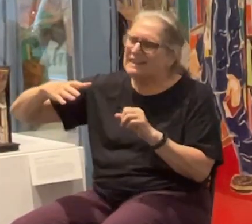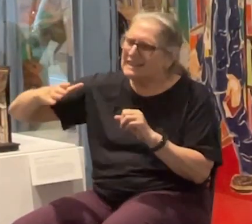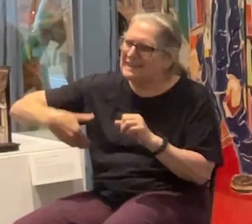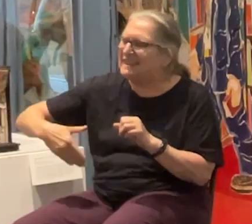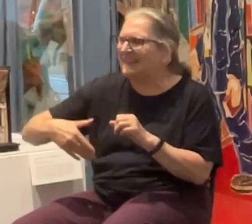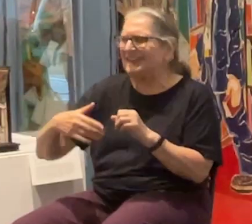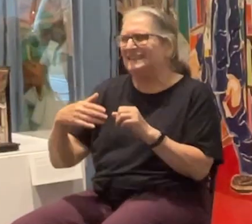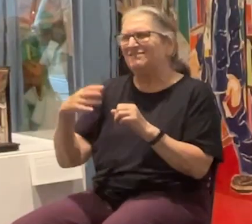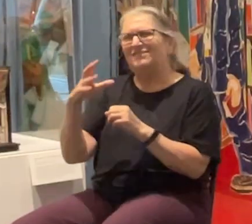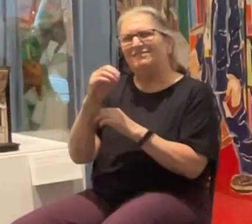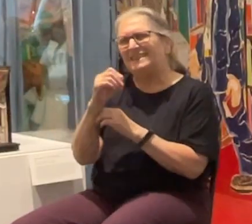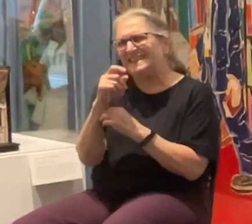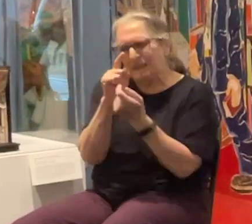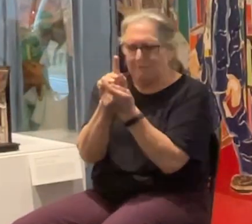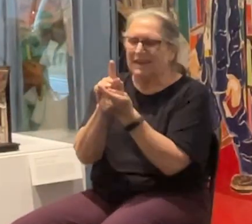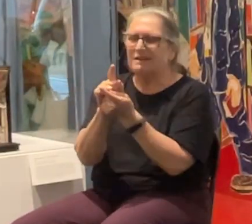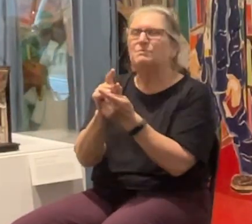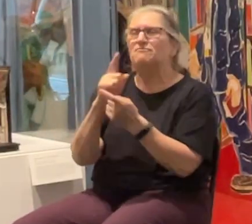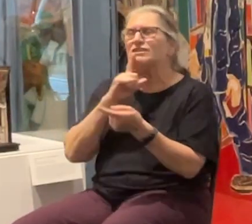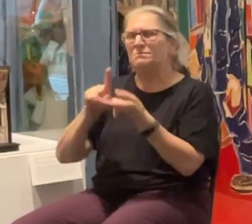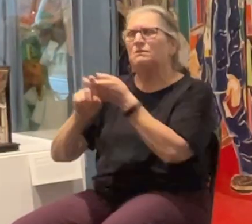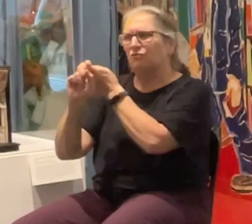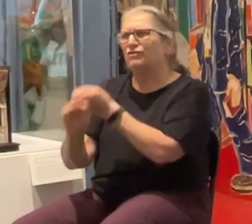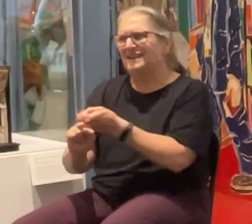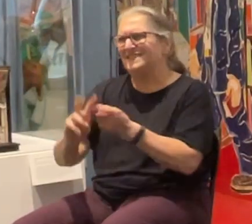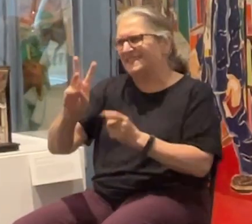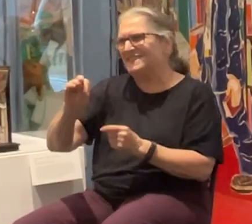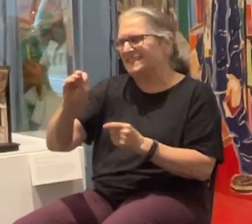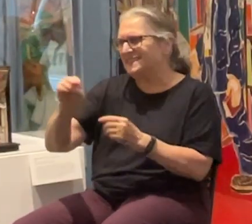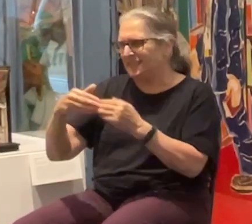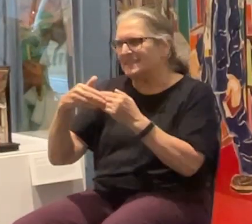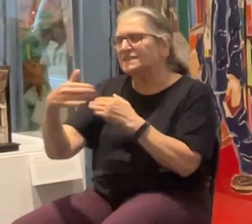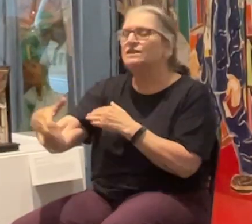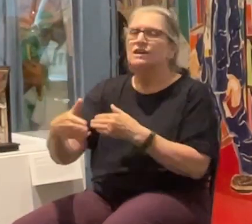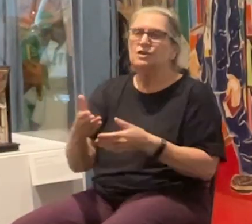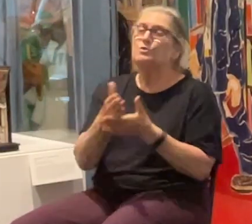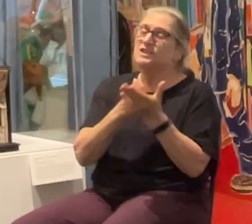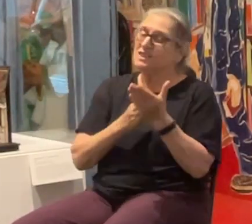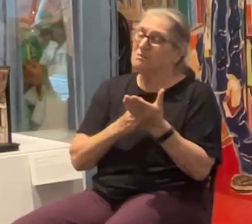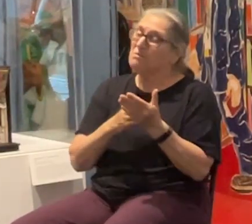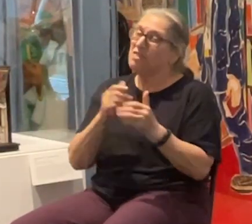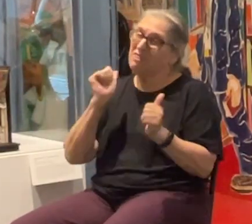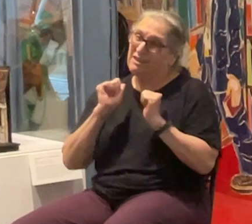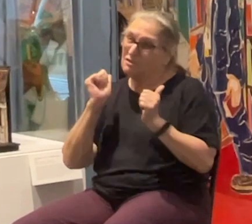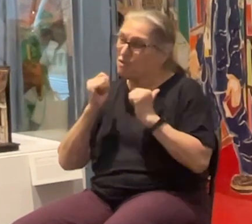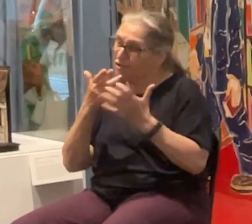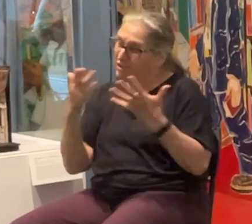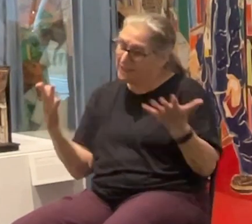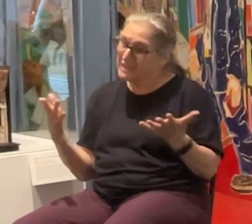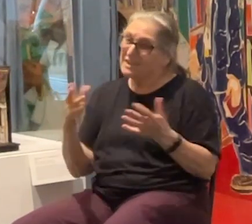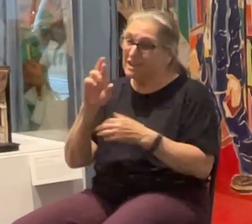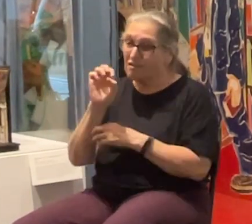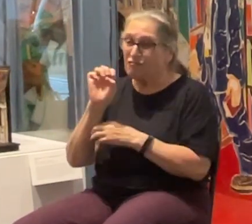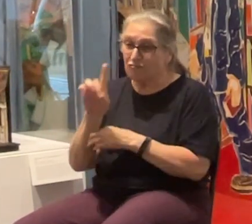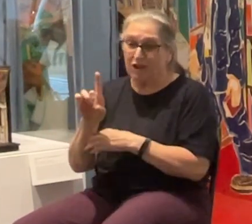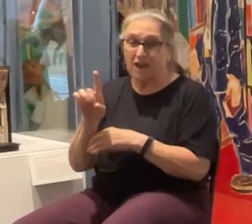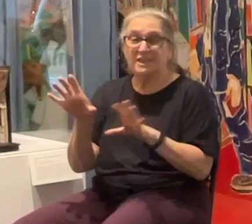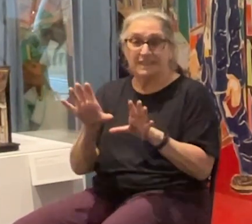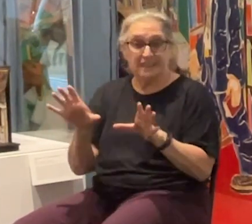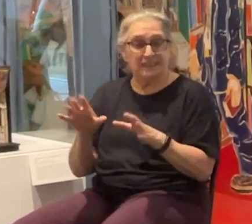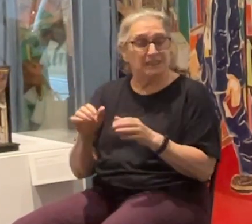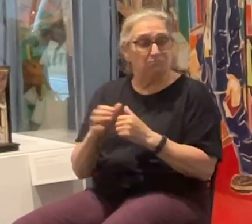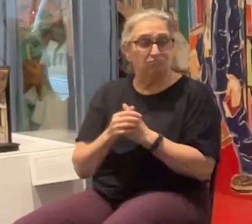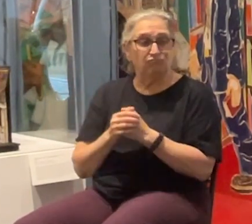And There are some other theater things that Red did, like in 1972, he did this thing called